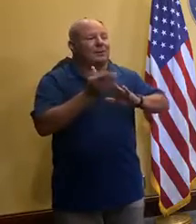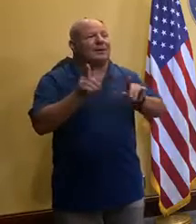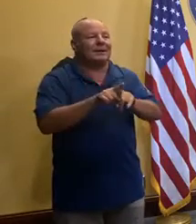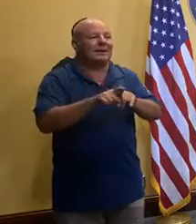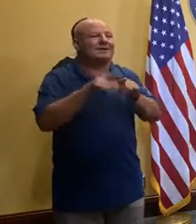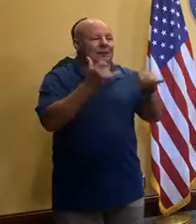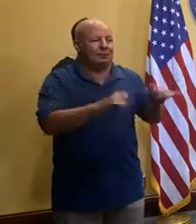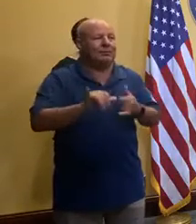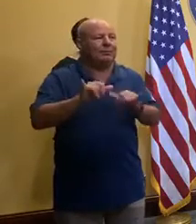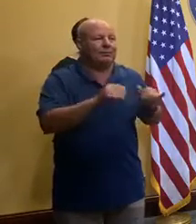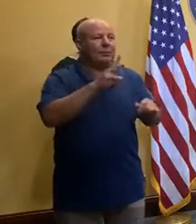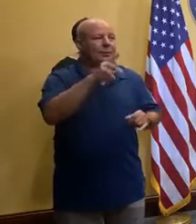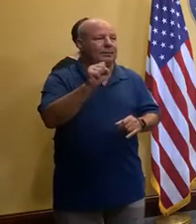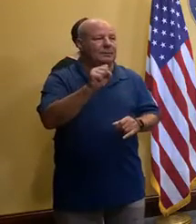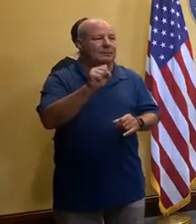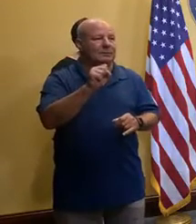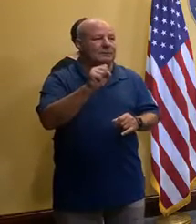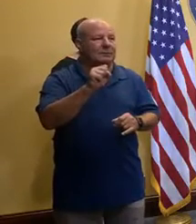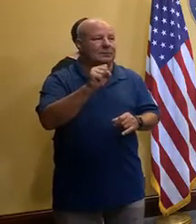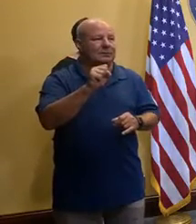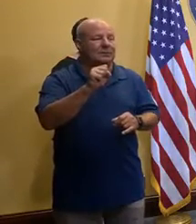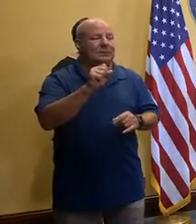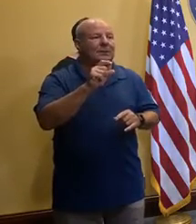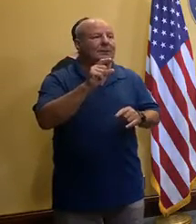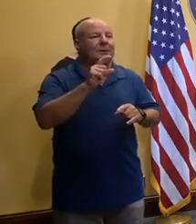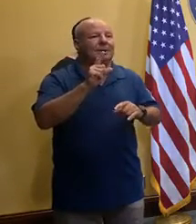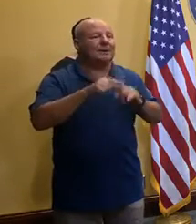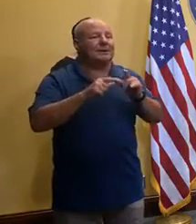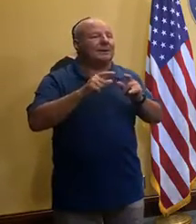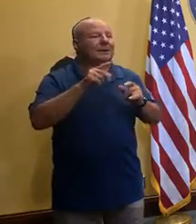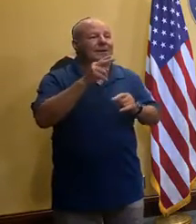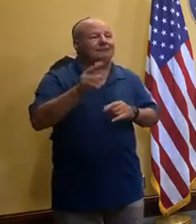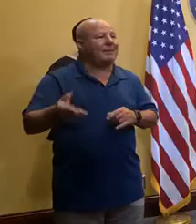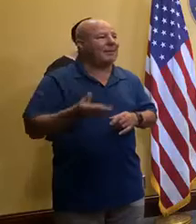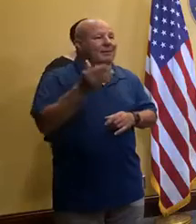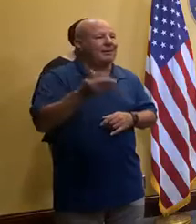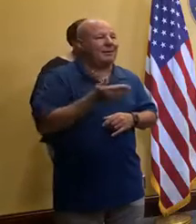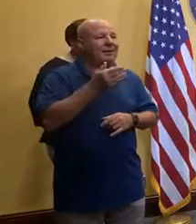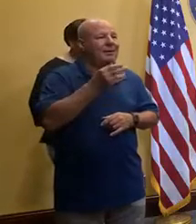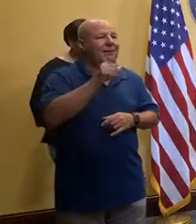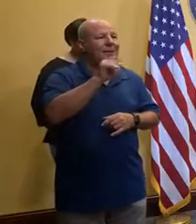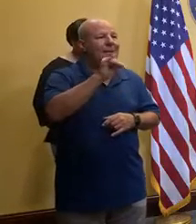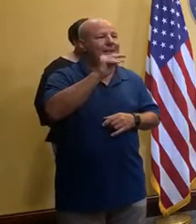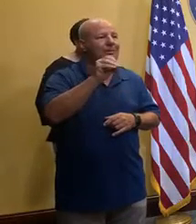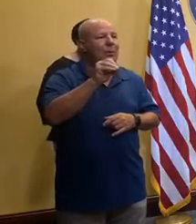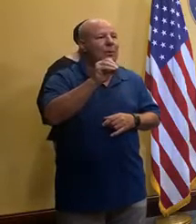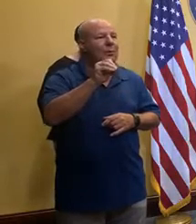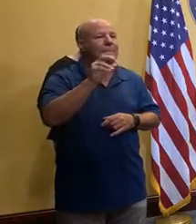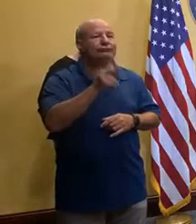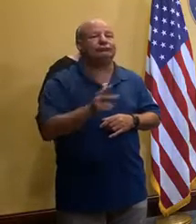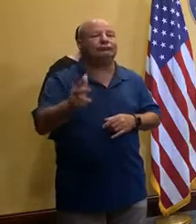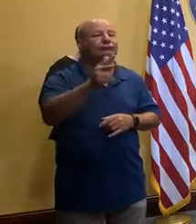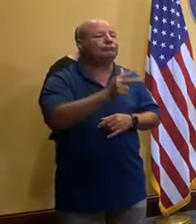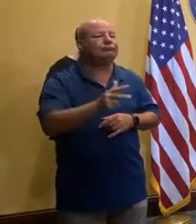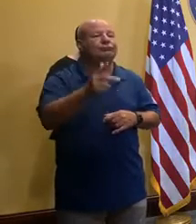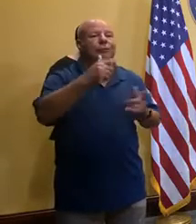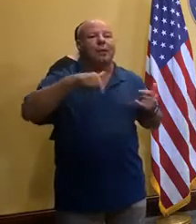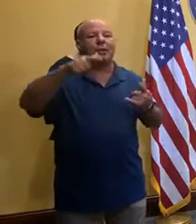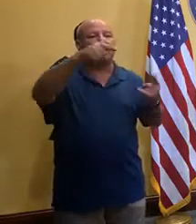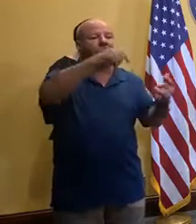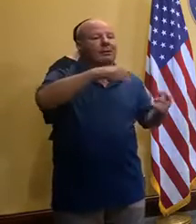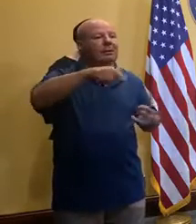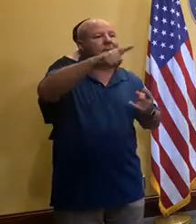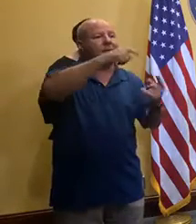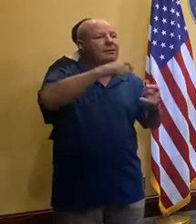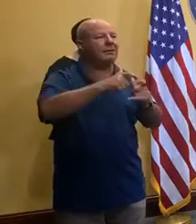process by hiring a limousine and be shuttled around the city in large